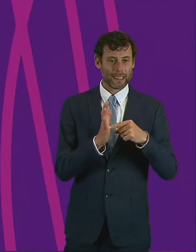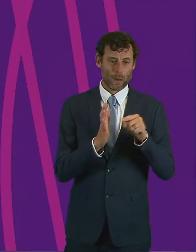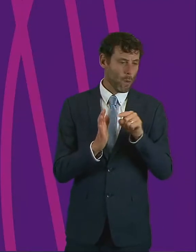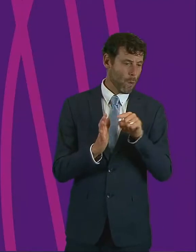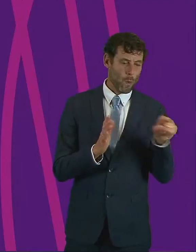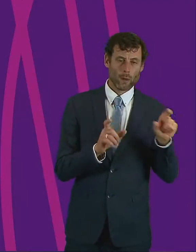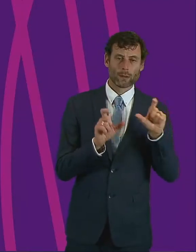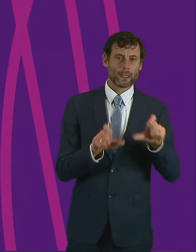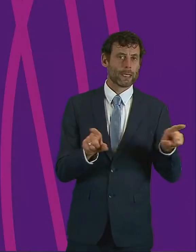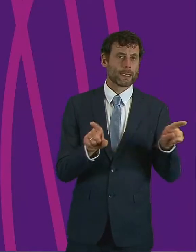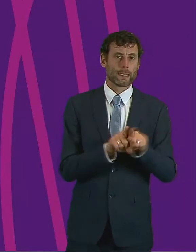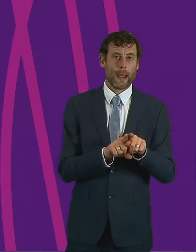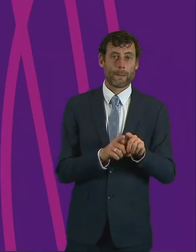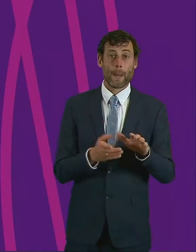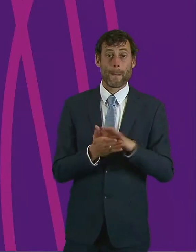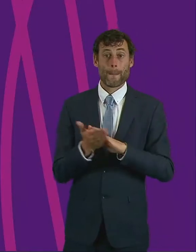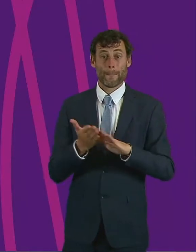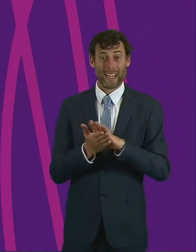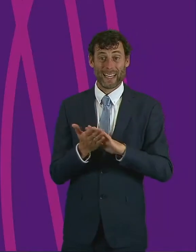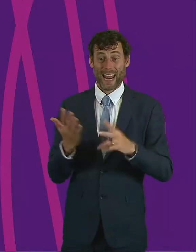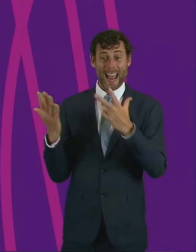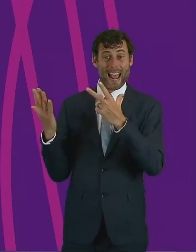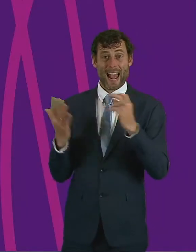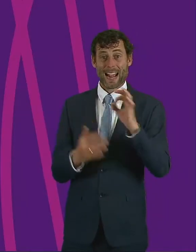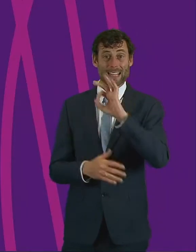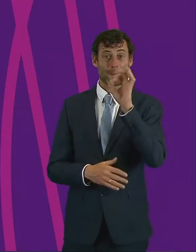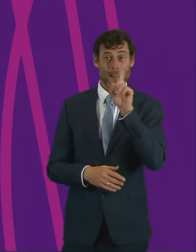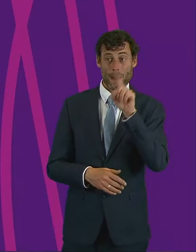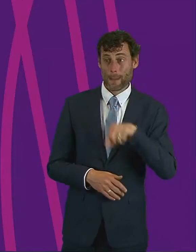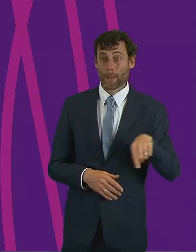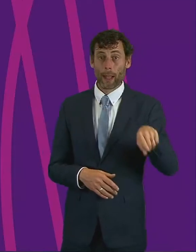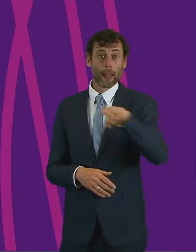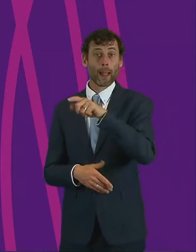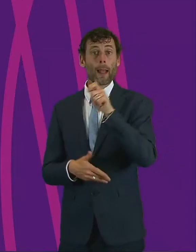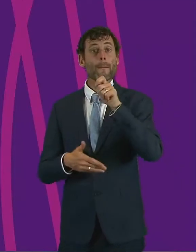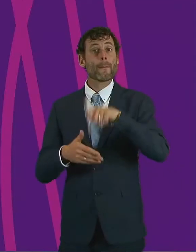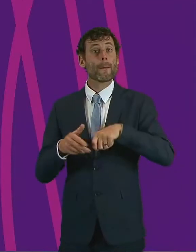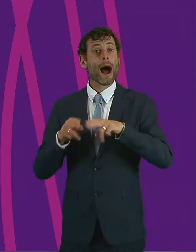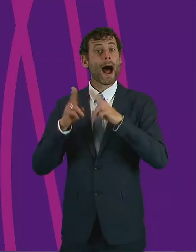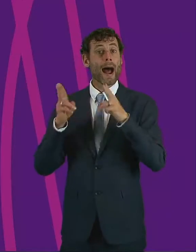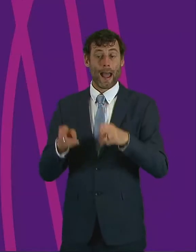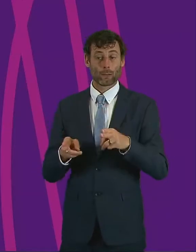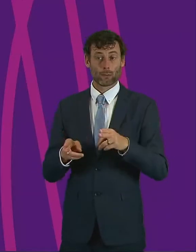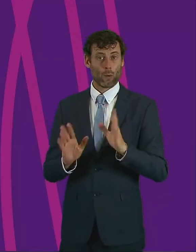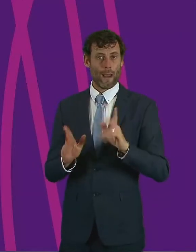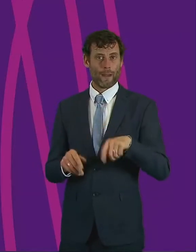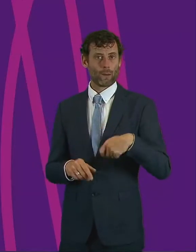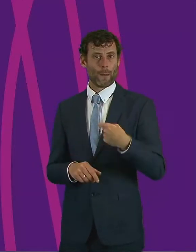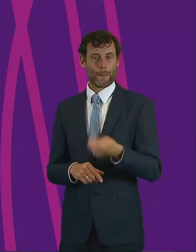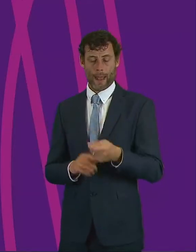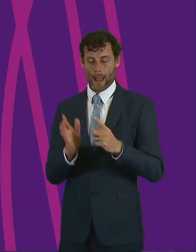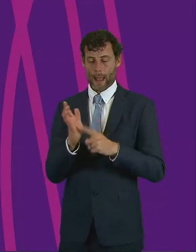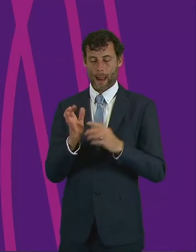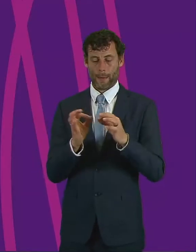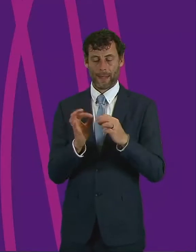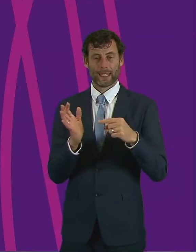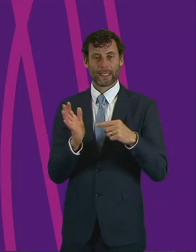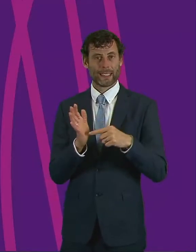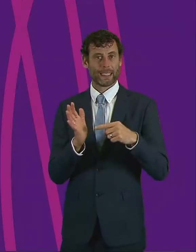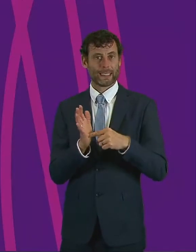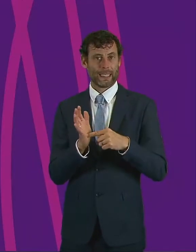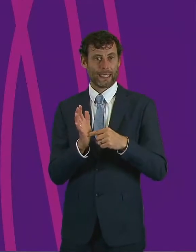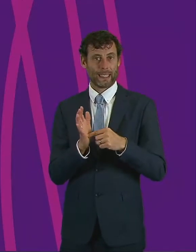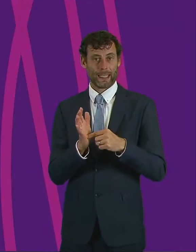that 8 out of 10 people purchasing a property in Scotland will be taken out of LBTT, excluding the additional